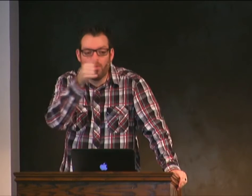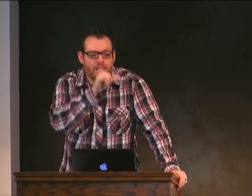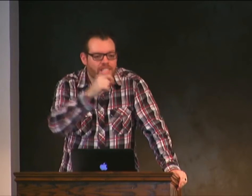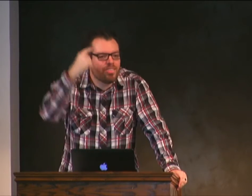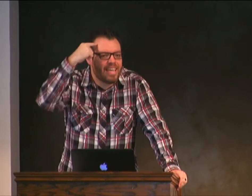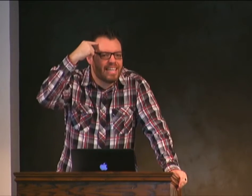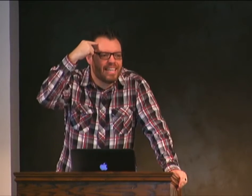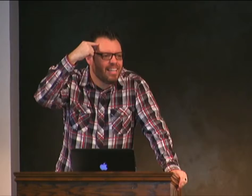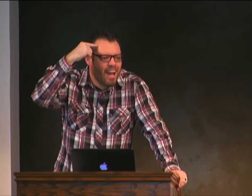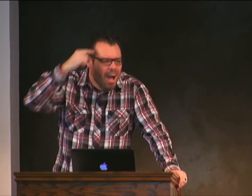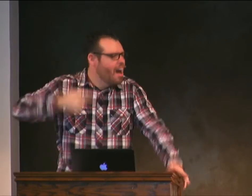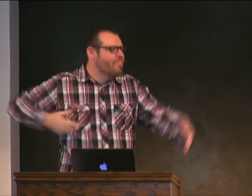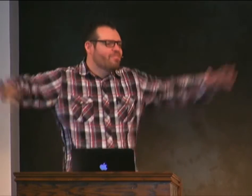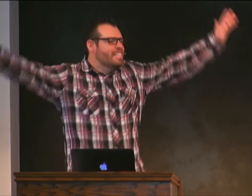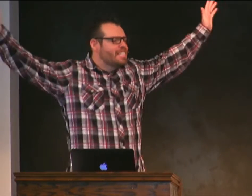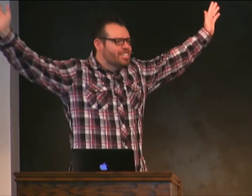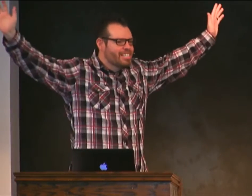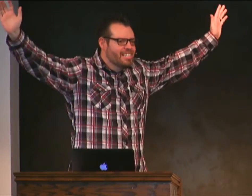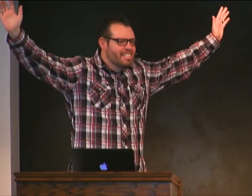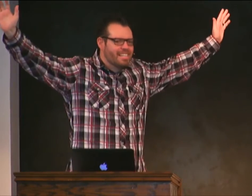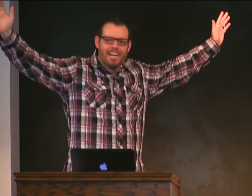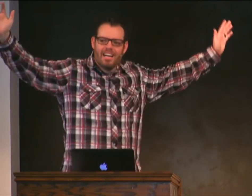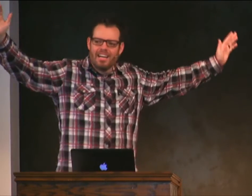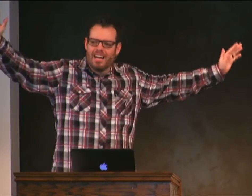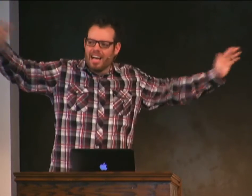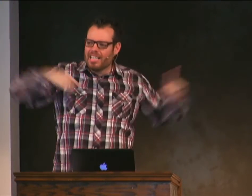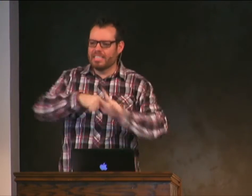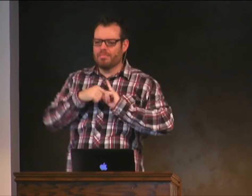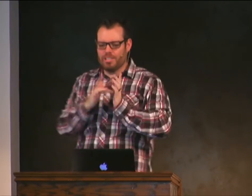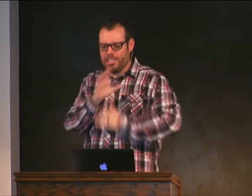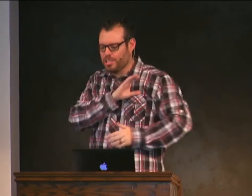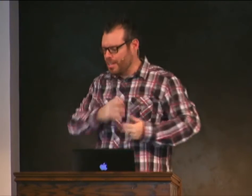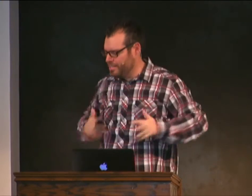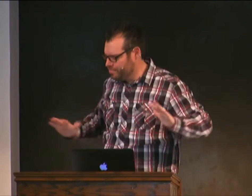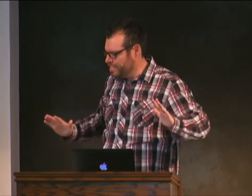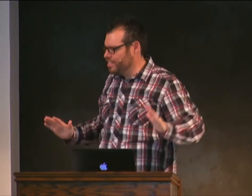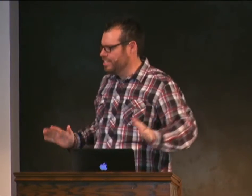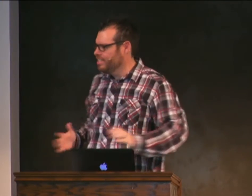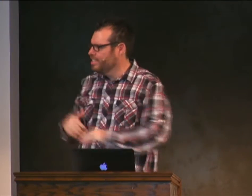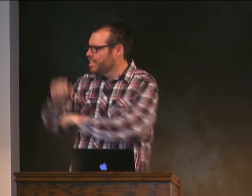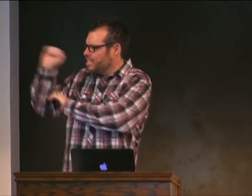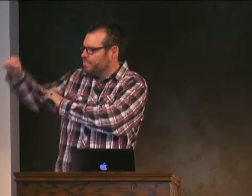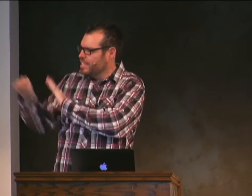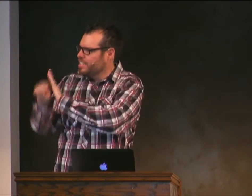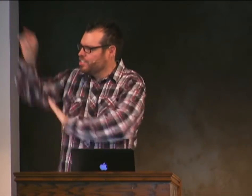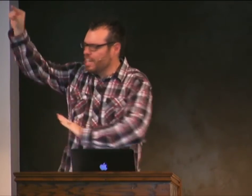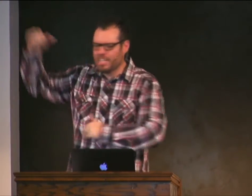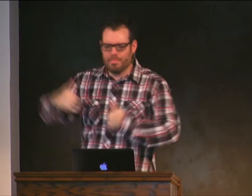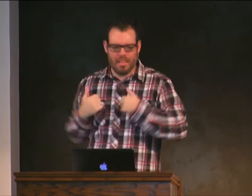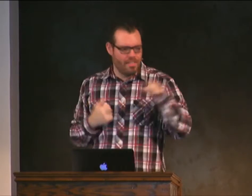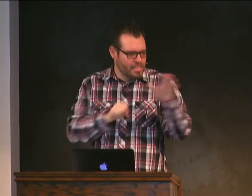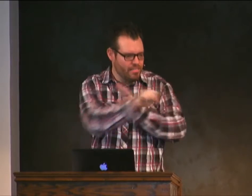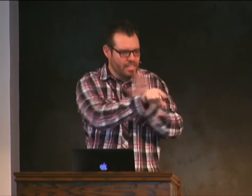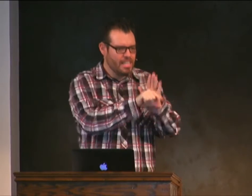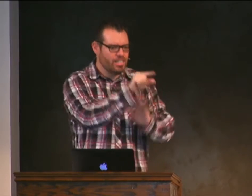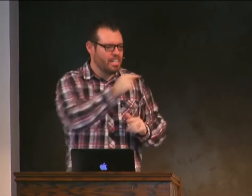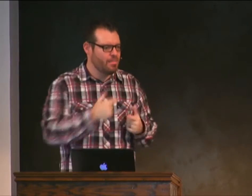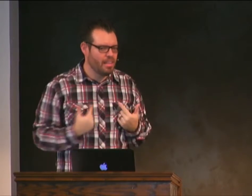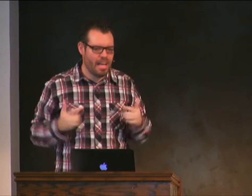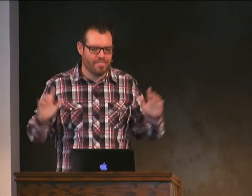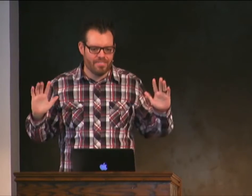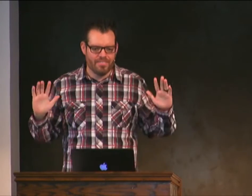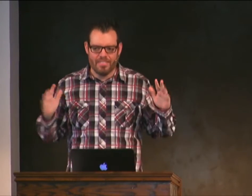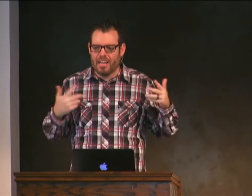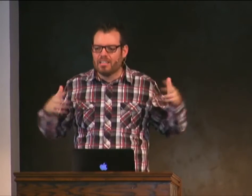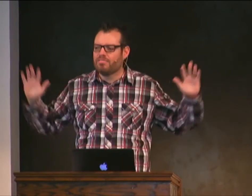Don't be foolish thinking, I'm finished. I accepted Jesus Christ. I'm finished. I defeated this giant in my life. I defeated that giant